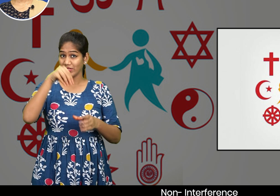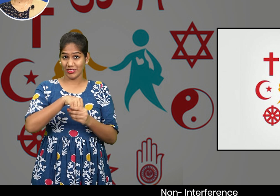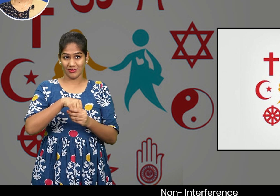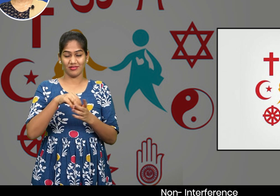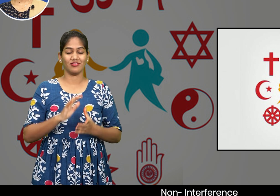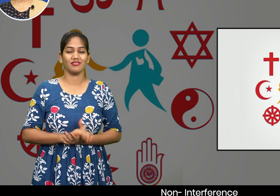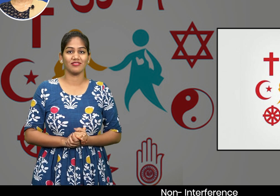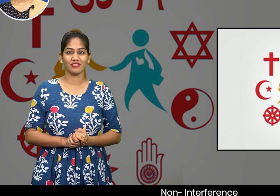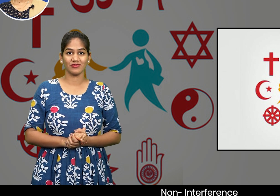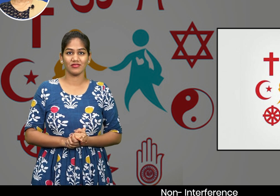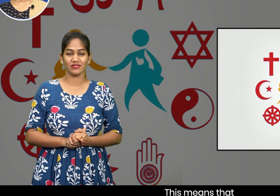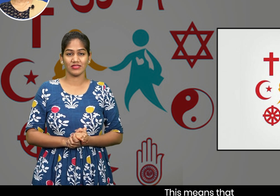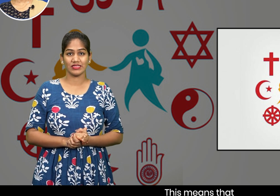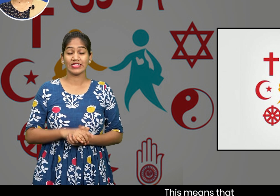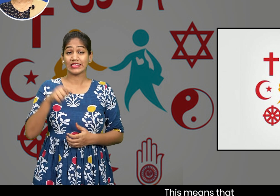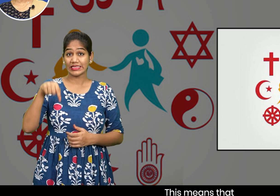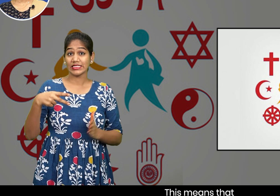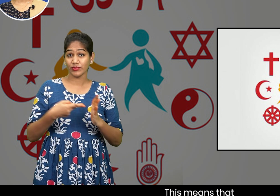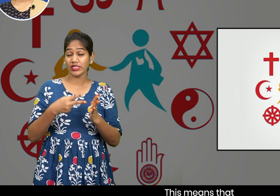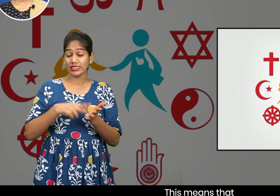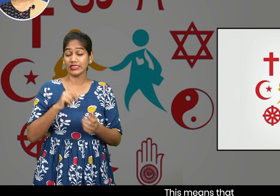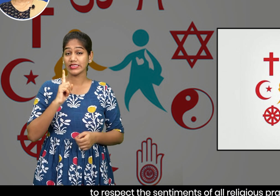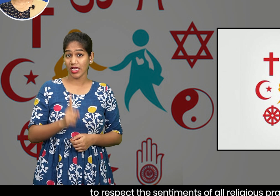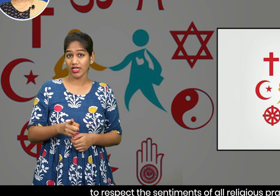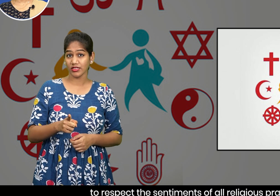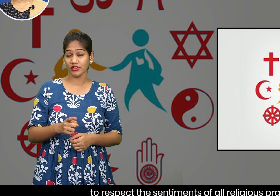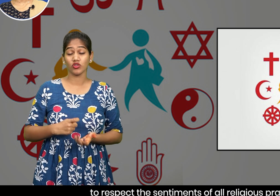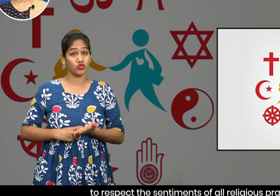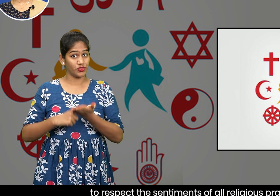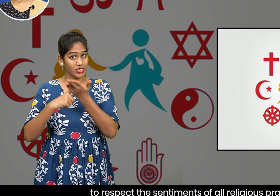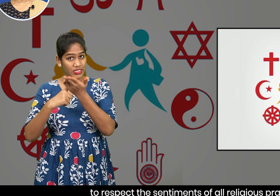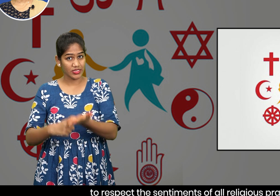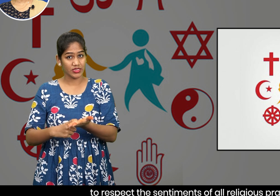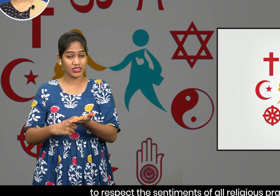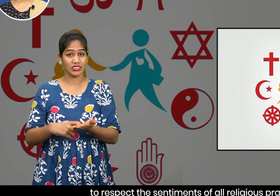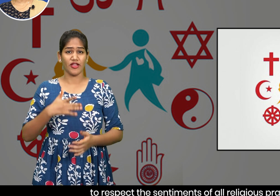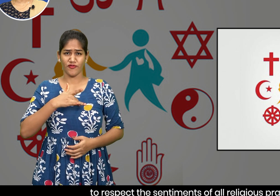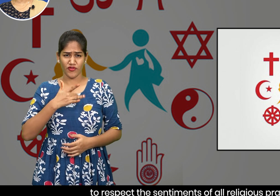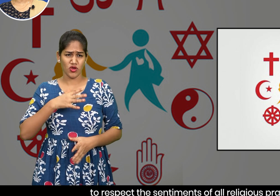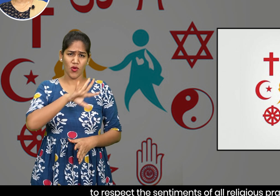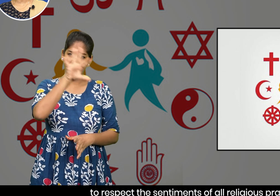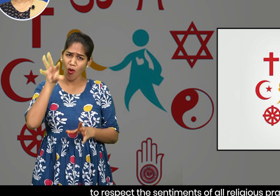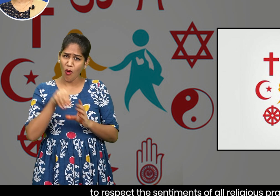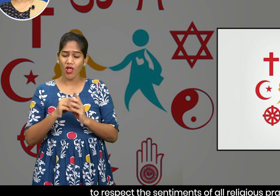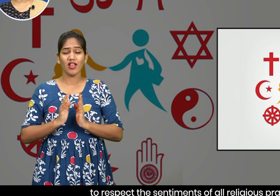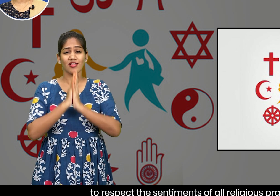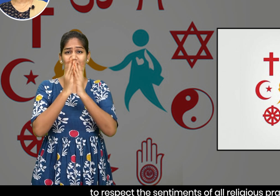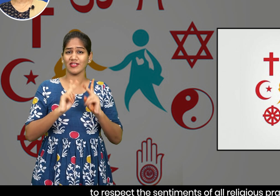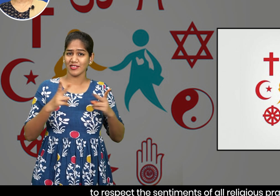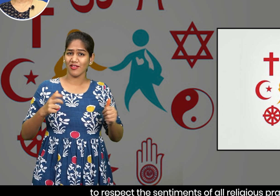Non-interference. This means that to respect the sentiments of all